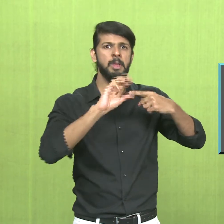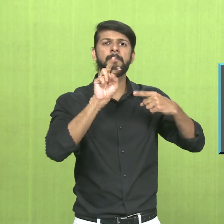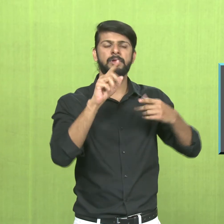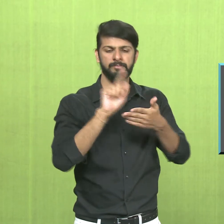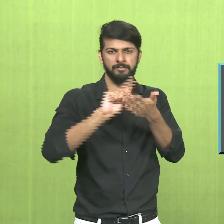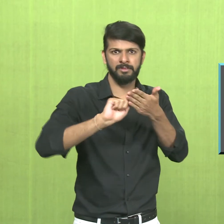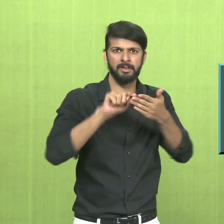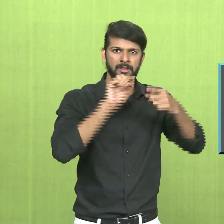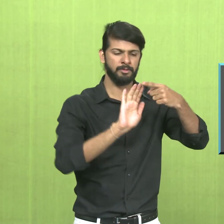What is pastel?